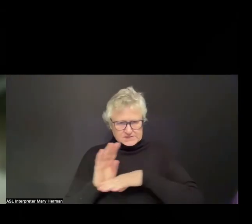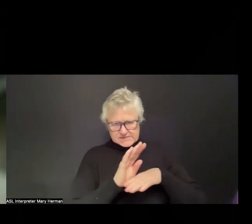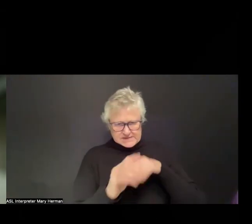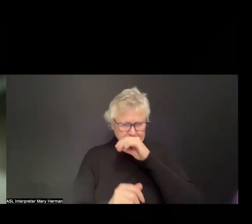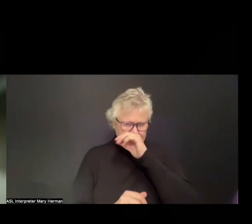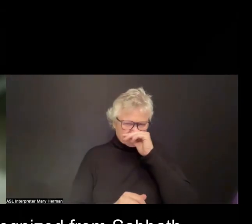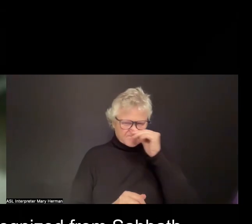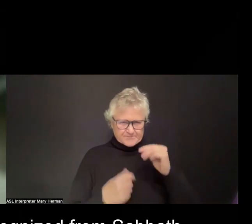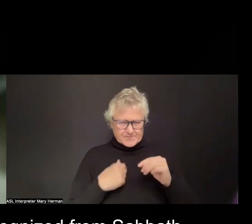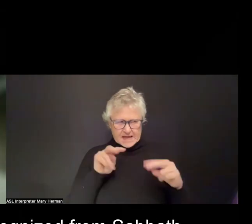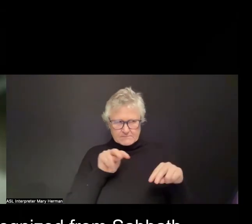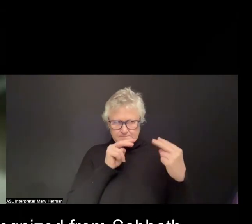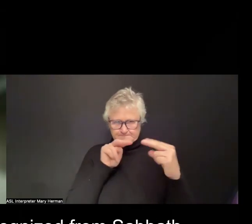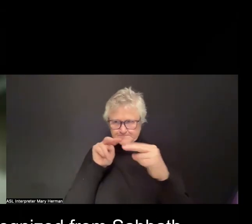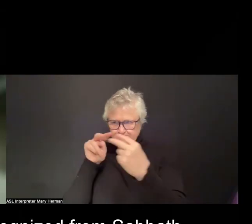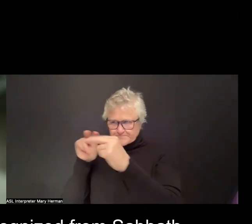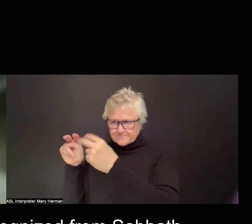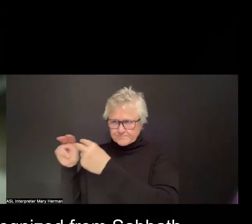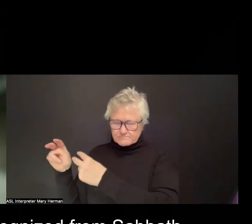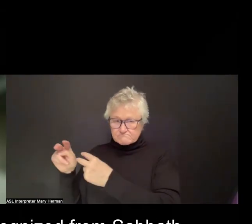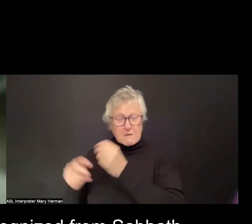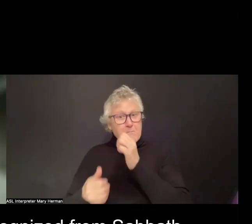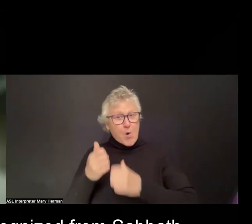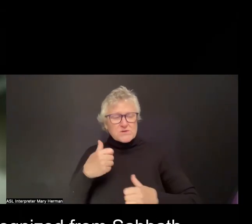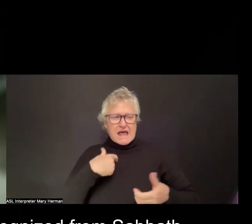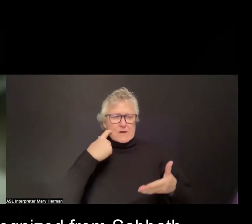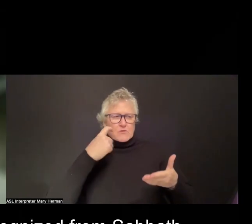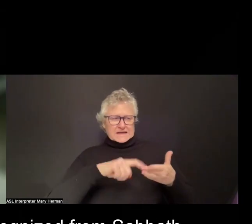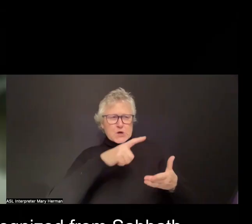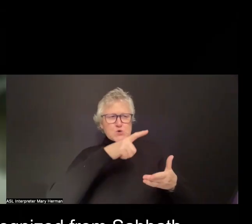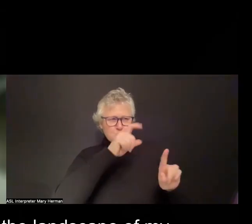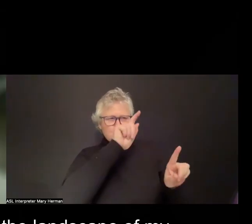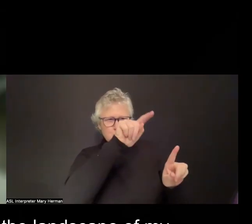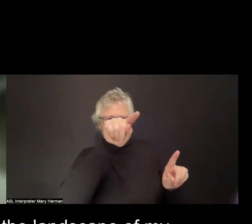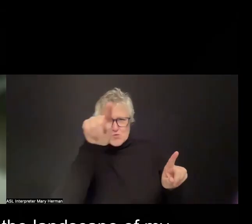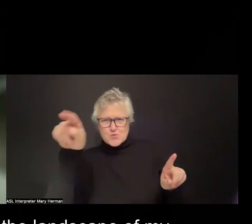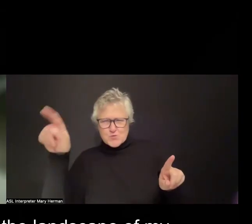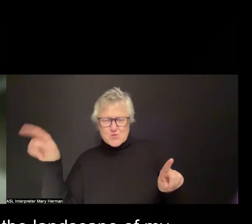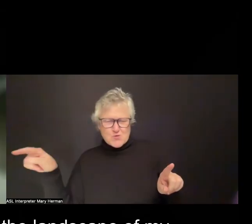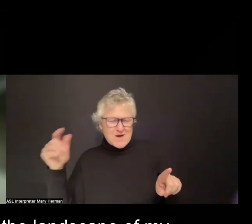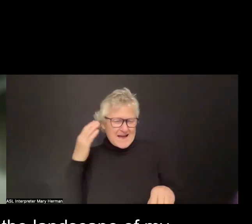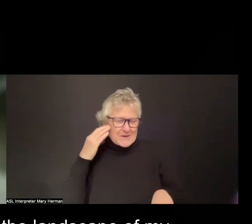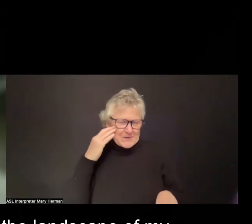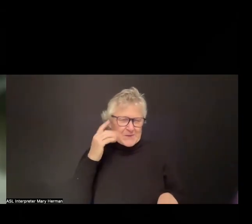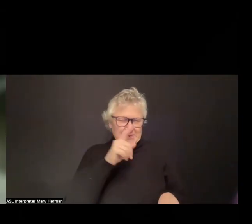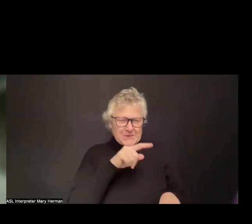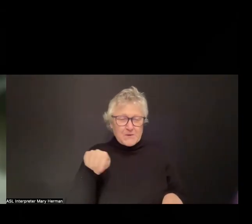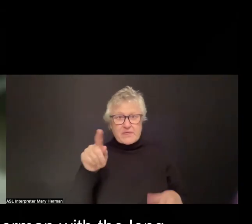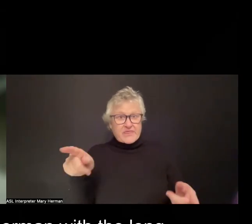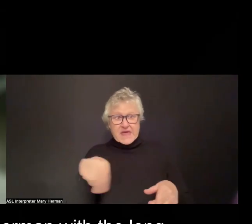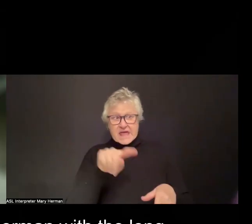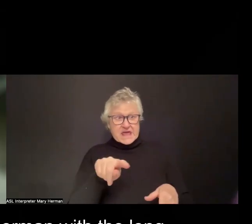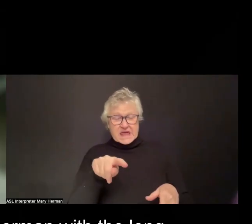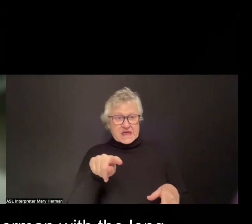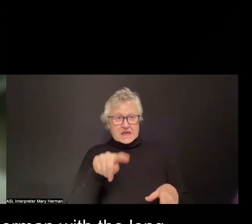recognition. Many were folk I recognized from Sabbath meeting or the market, faces that formed familiar features in the landscape of my life.